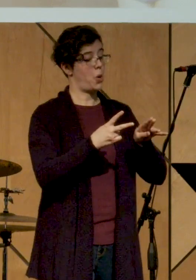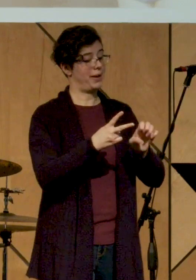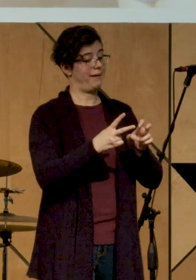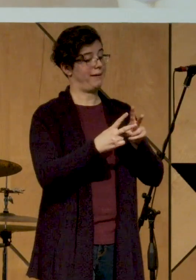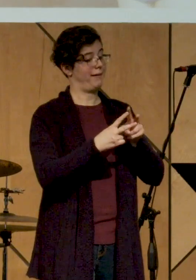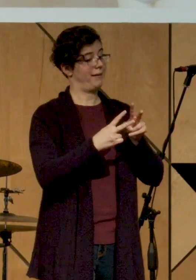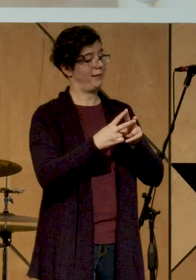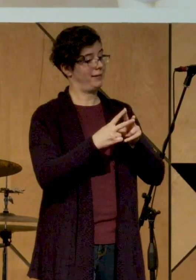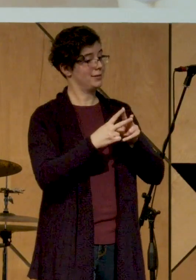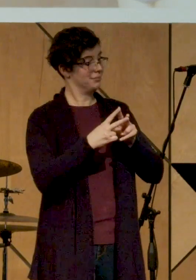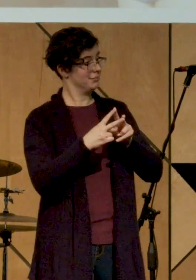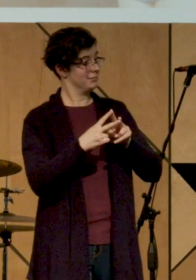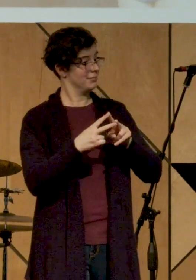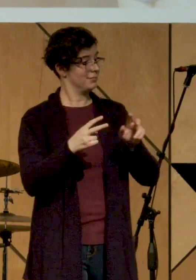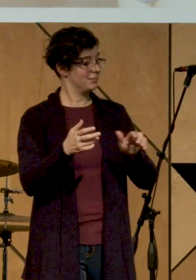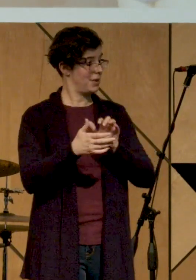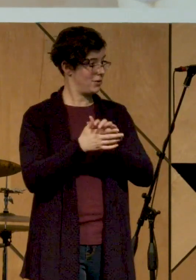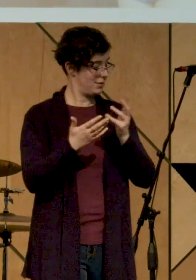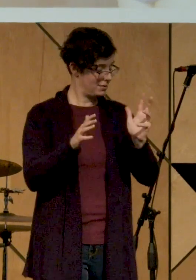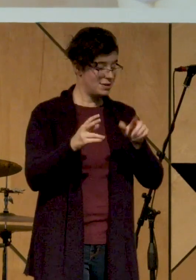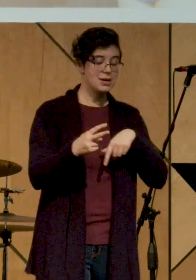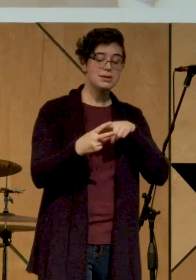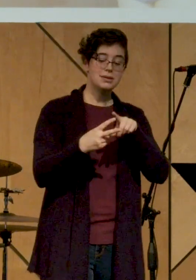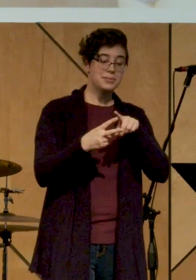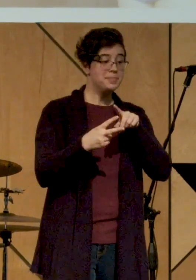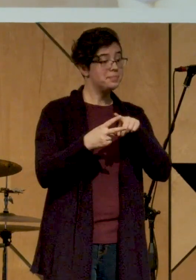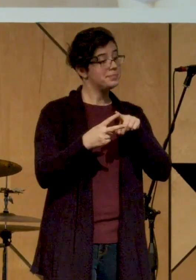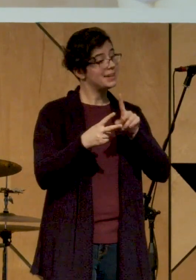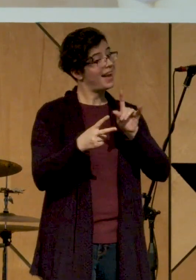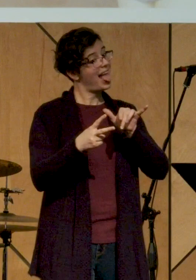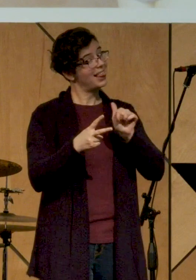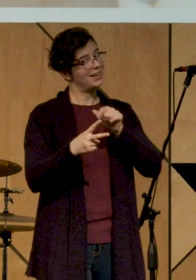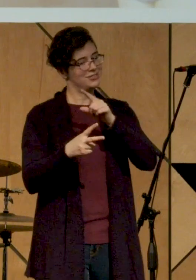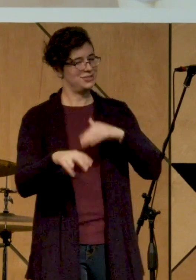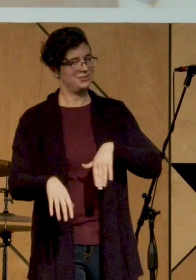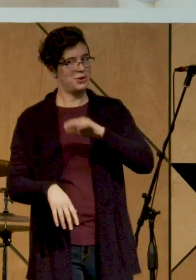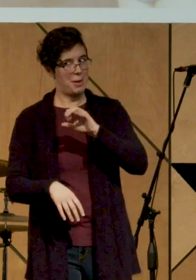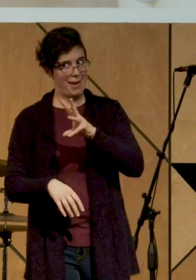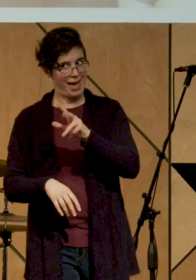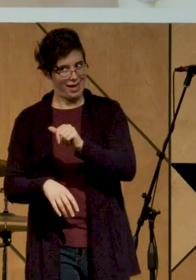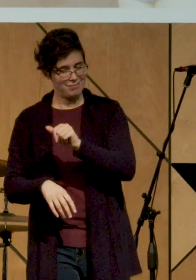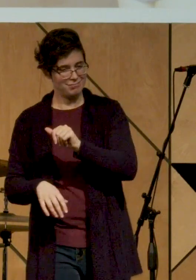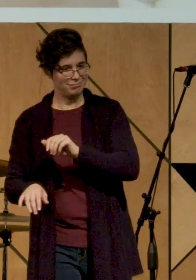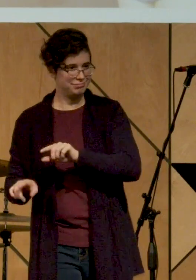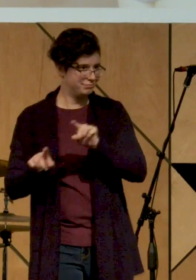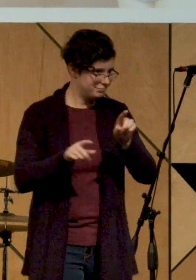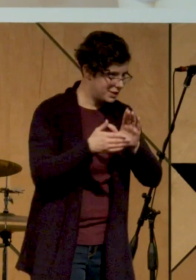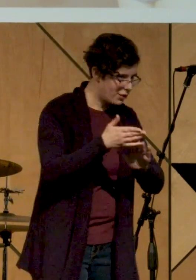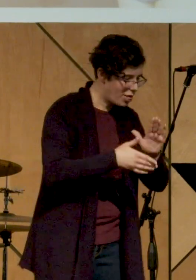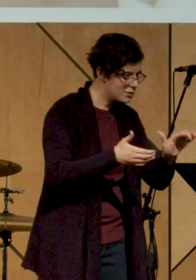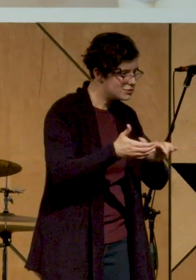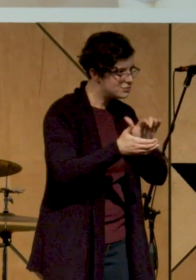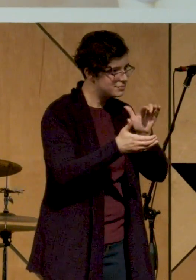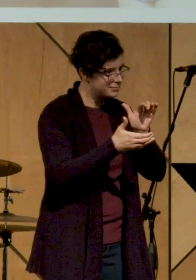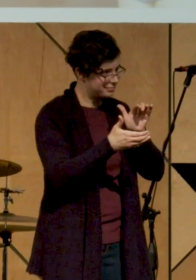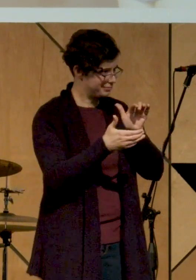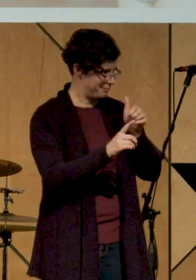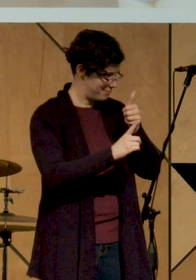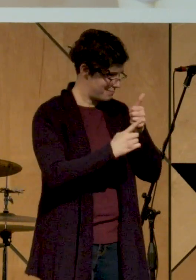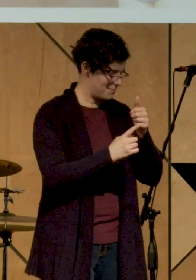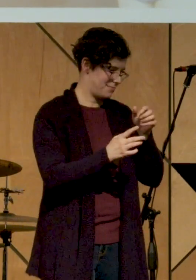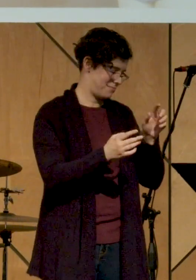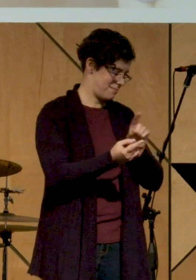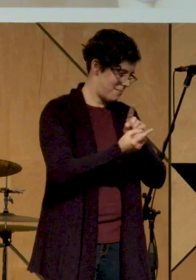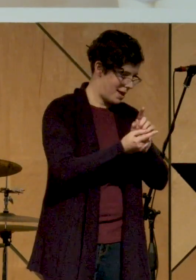Essex, Iowa, not far from here. She's a Southwest Iowa girl, and she met Noe in college. They got married,